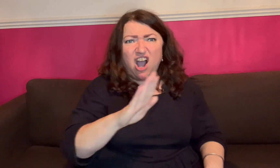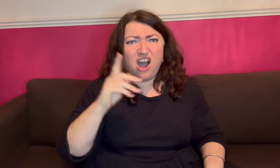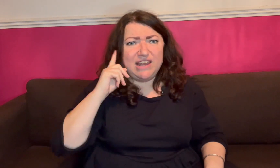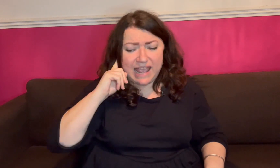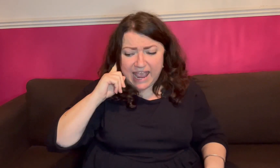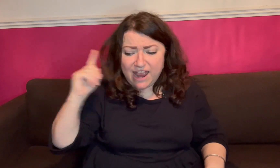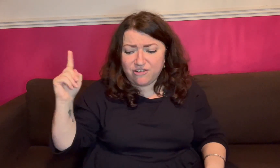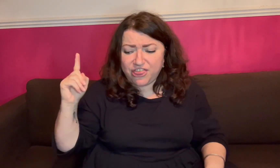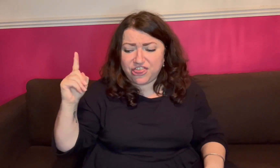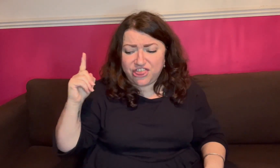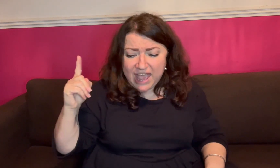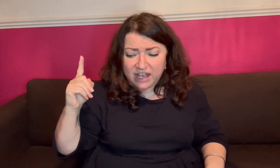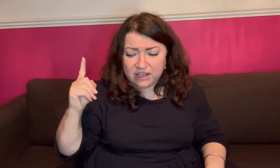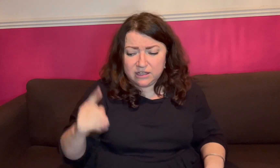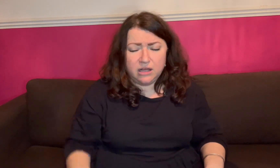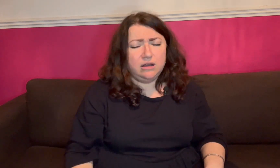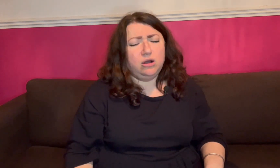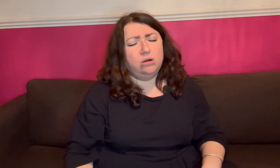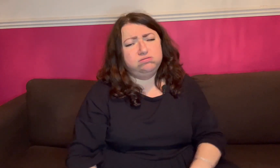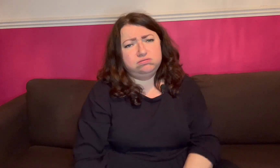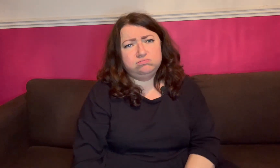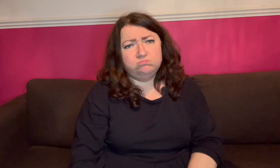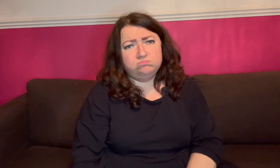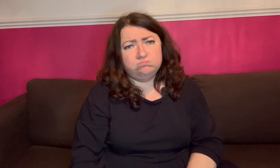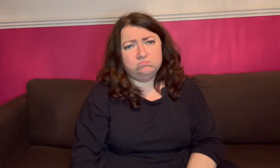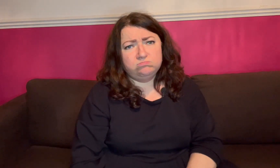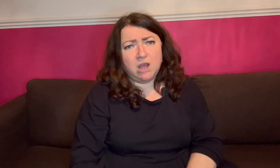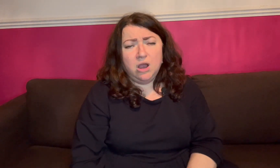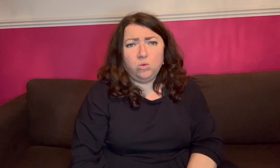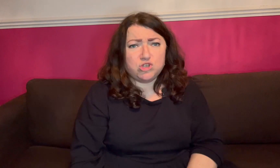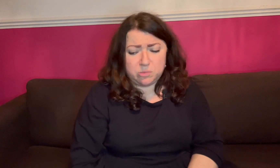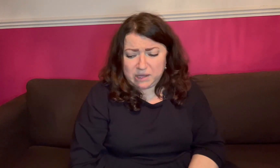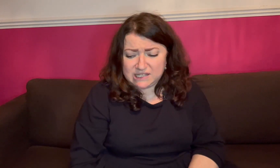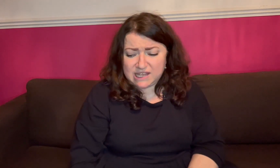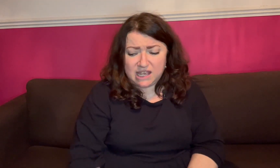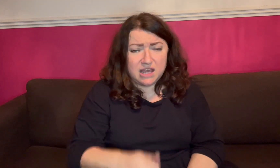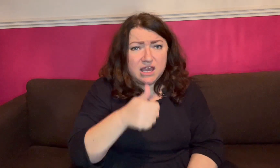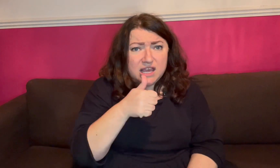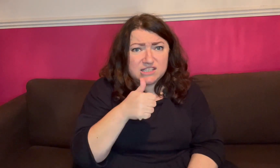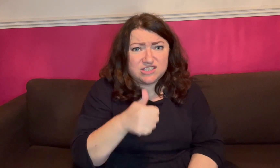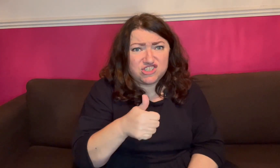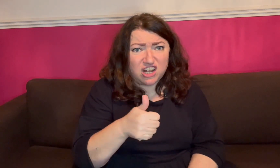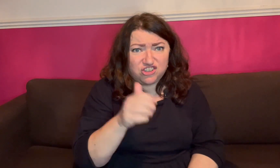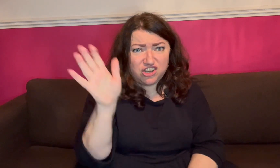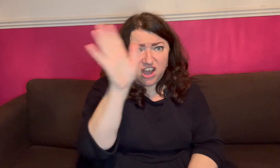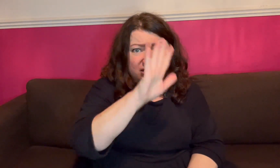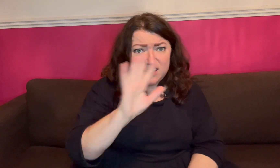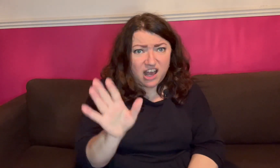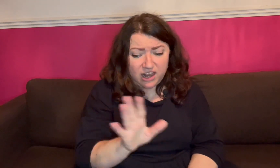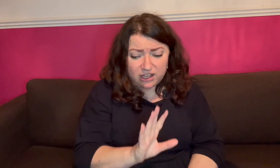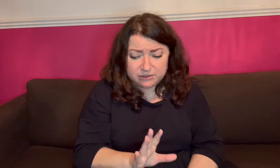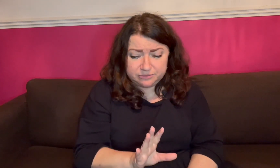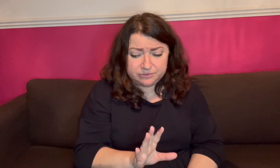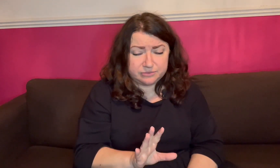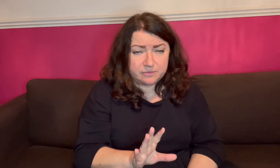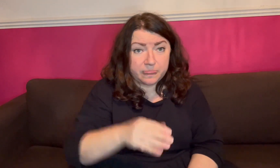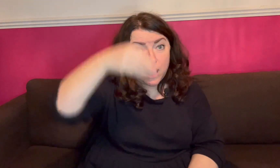can't hear a thing. Oh, what a pity. It's such a nice colour."